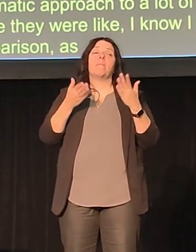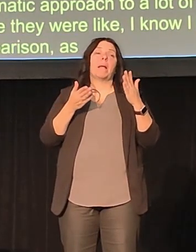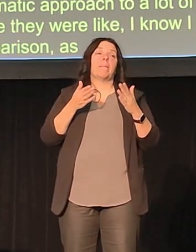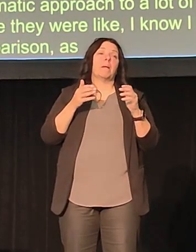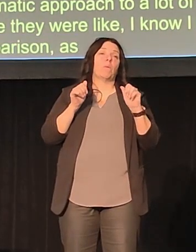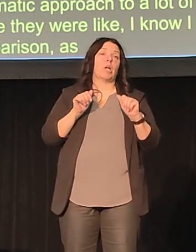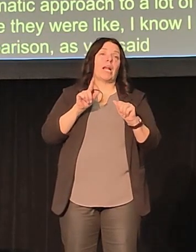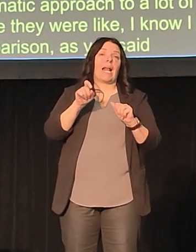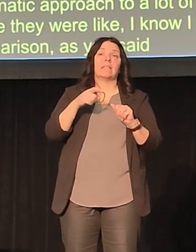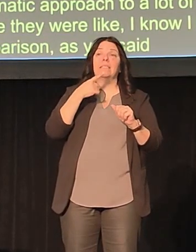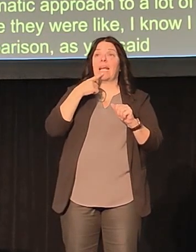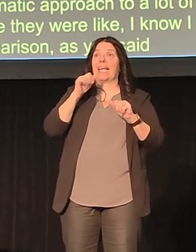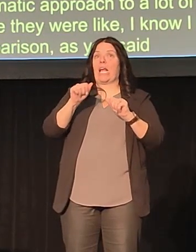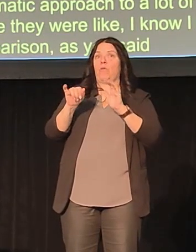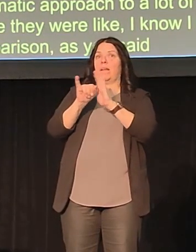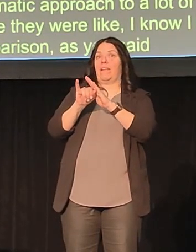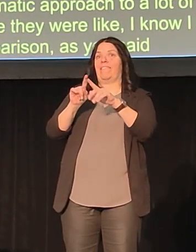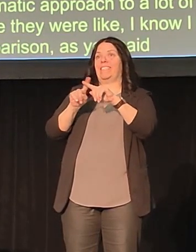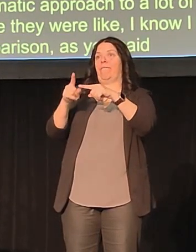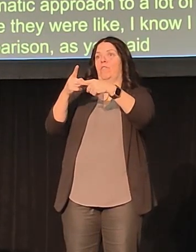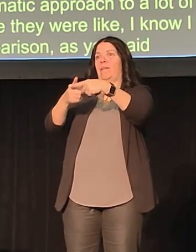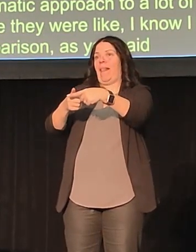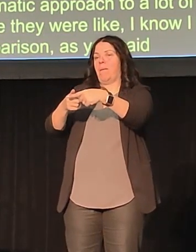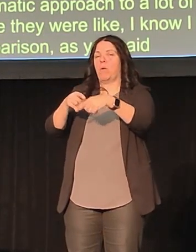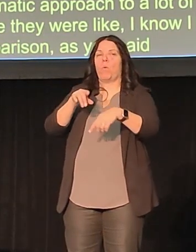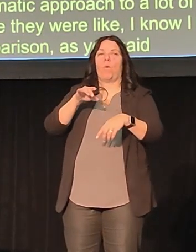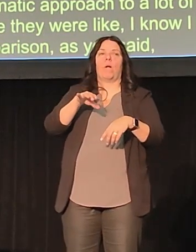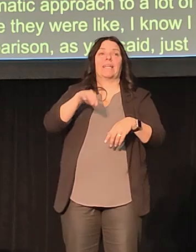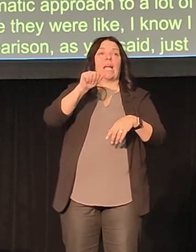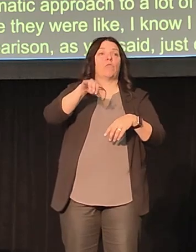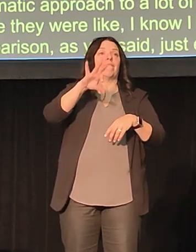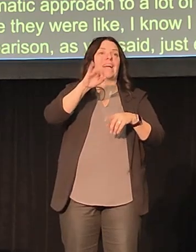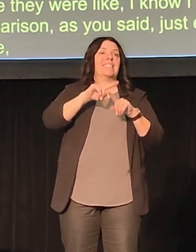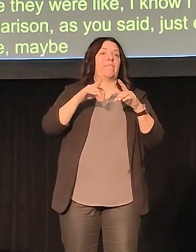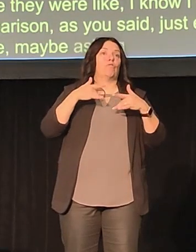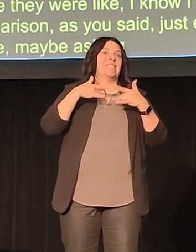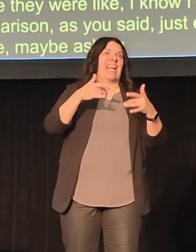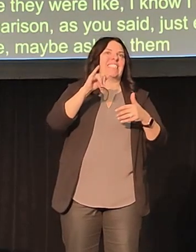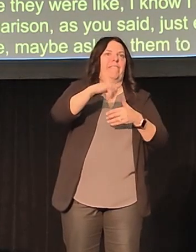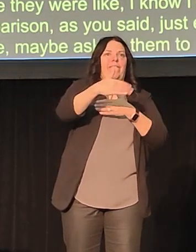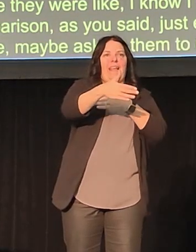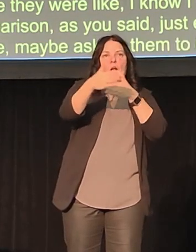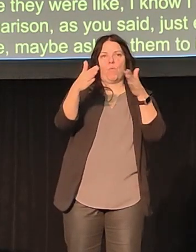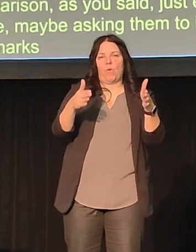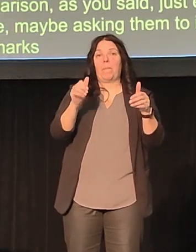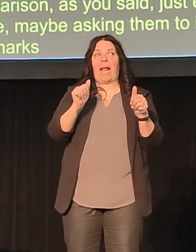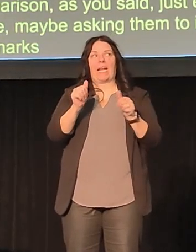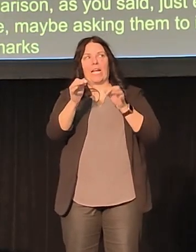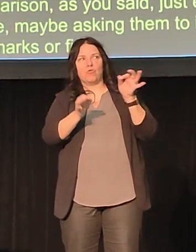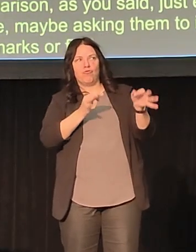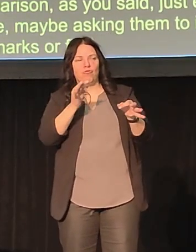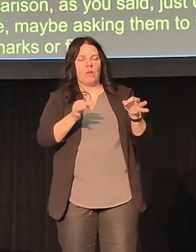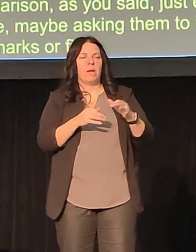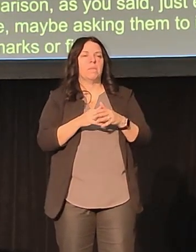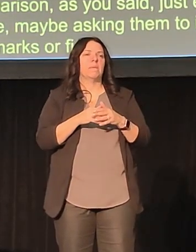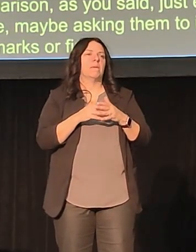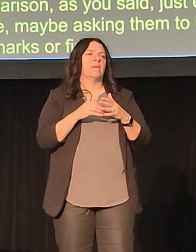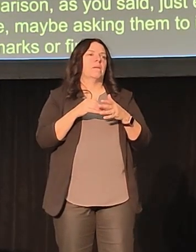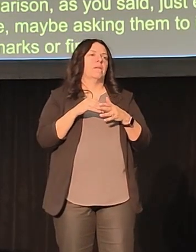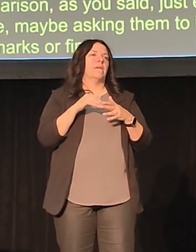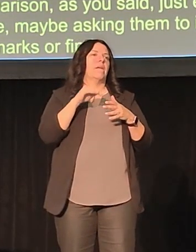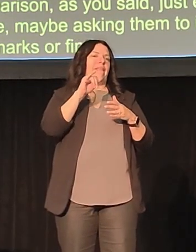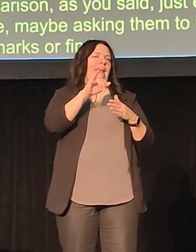identify different landmarks or identify different traits of this specific room and then describe them. That would